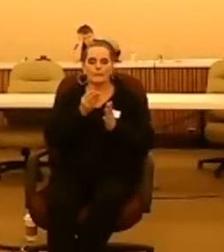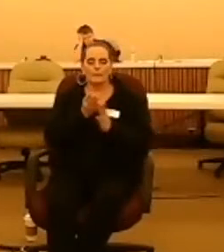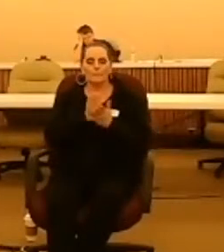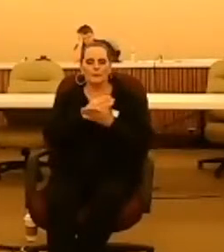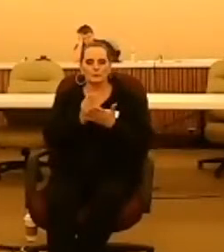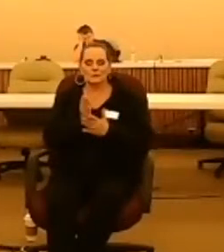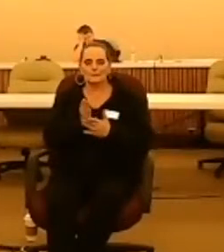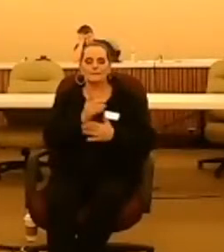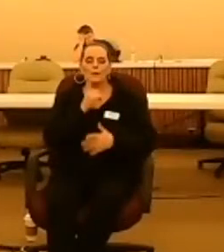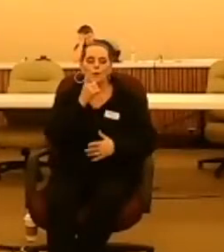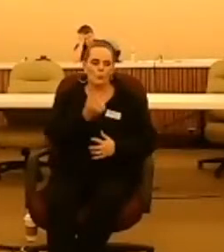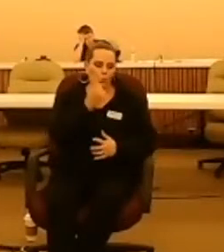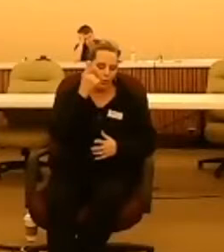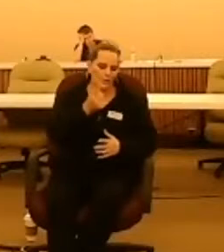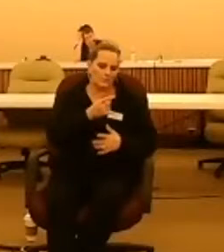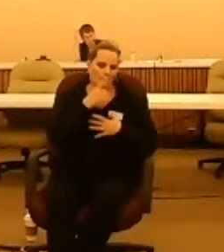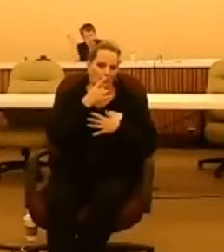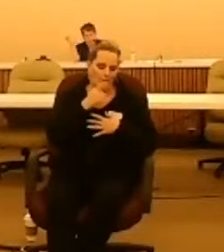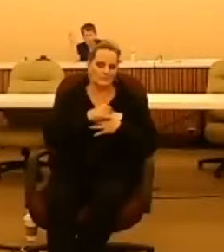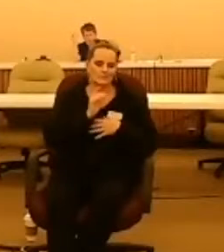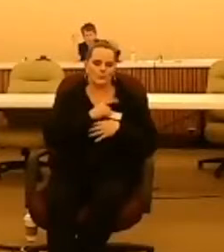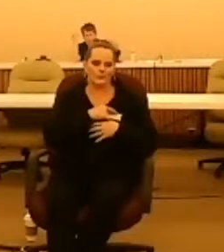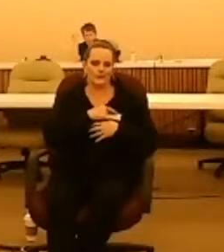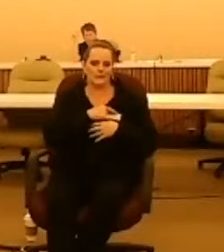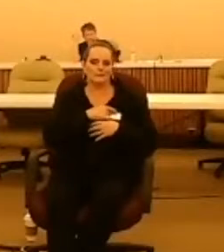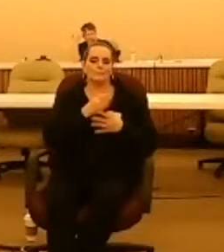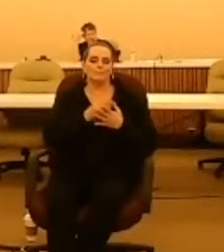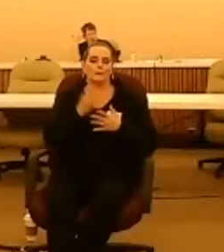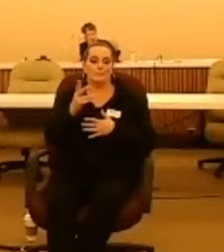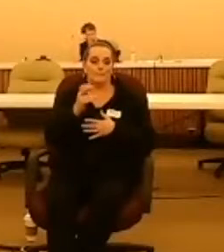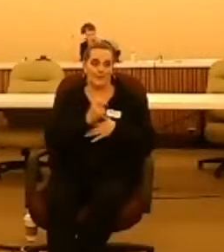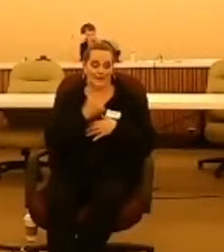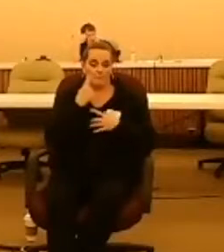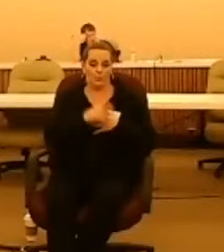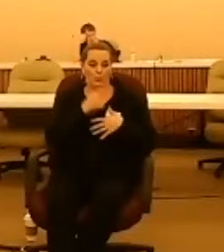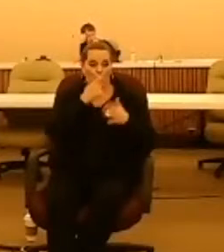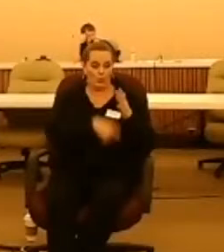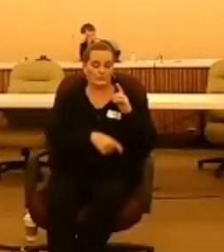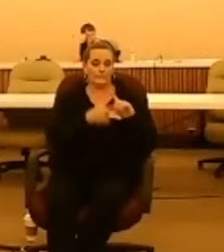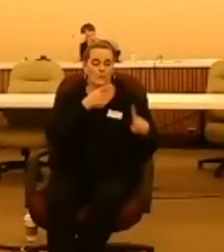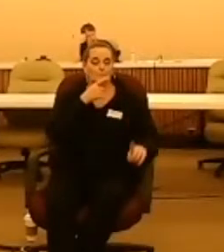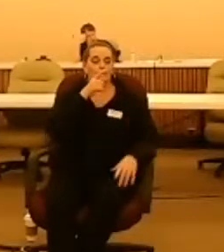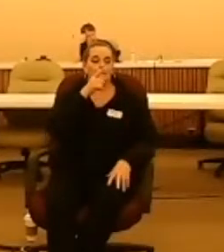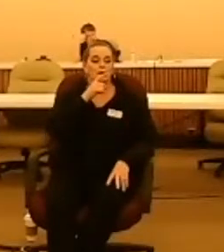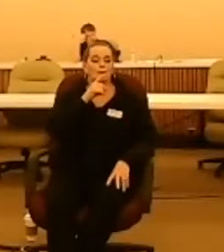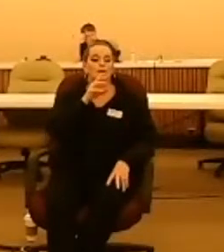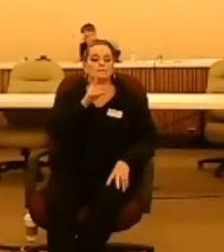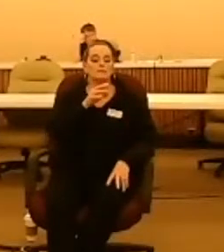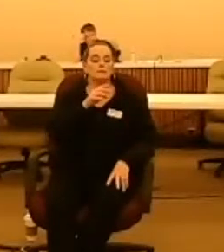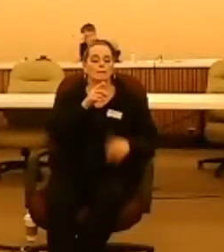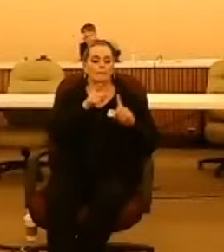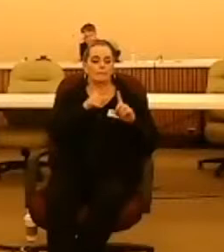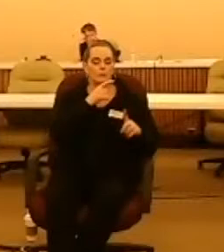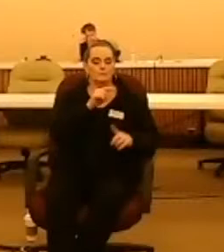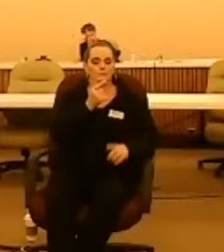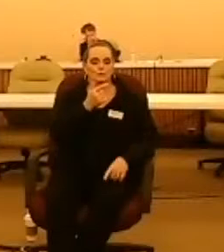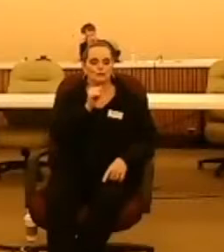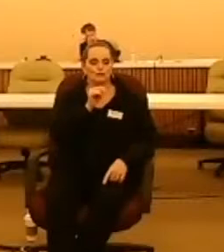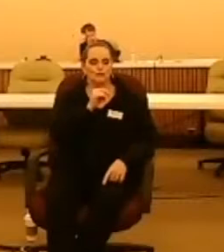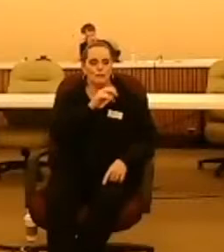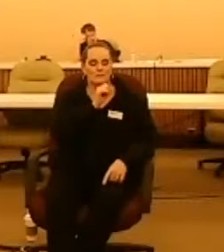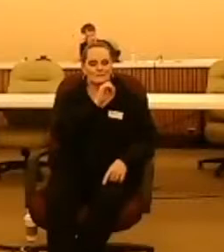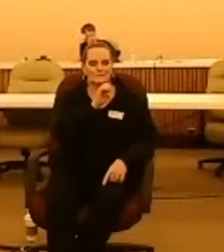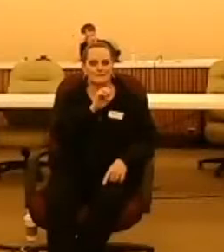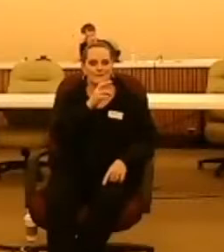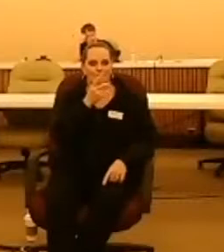There's one of the signals we get reimbursed for the cost from the Genesee Valley Regional